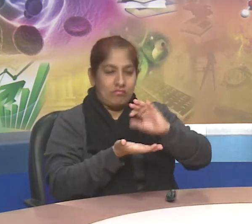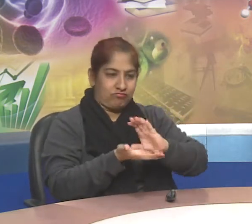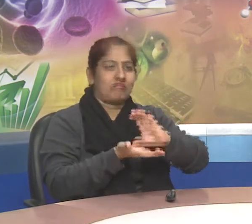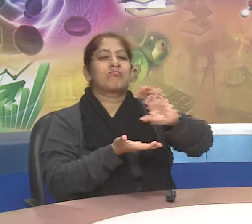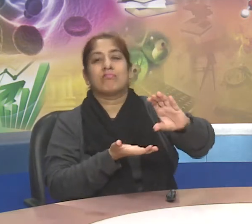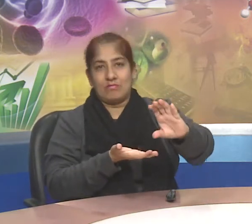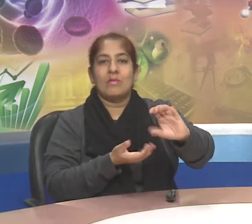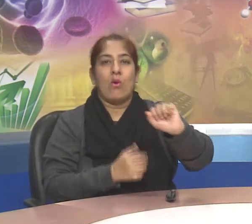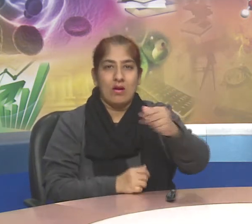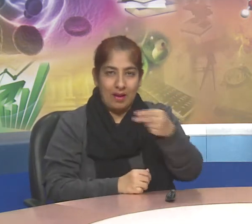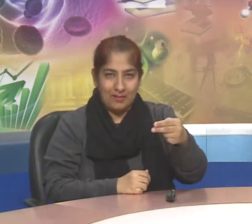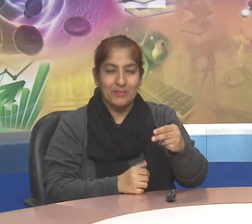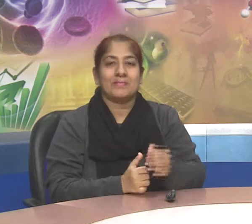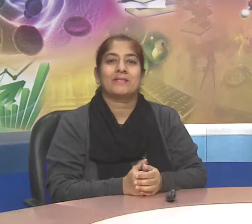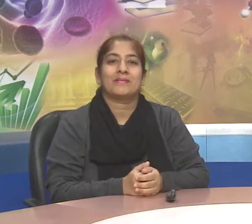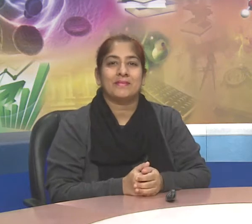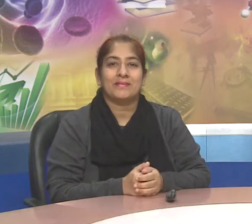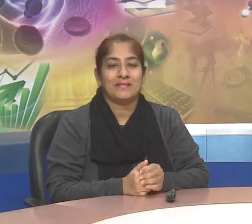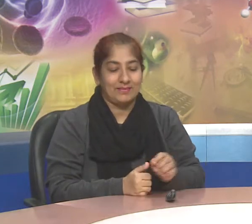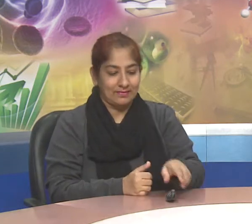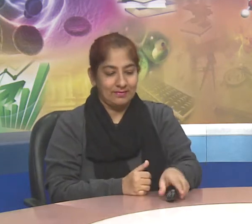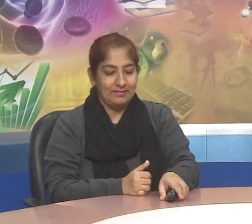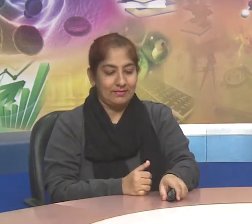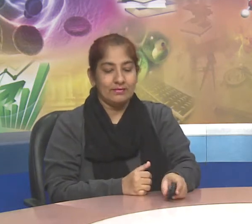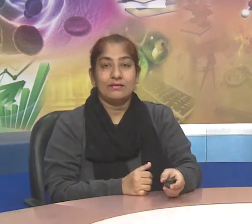When we start a business, so first we invested